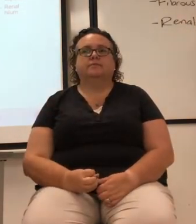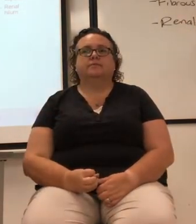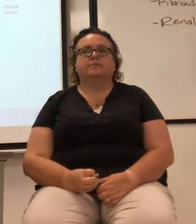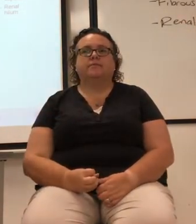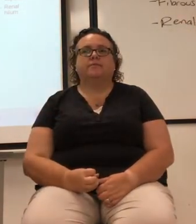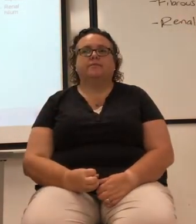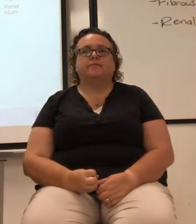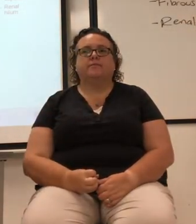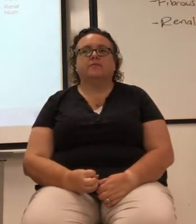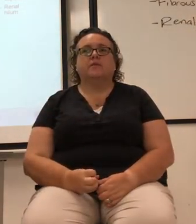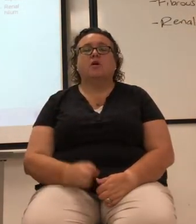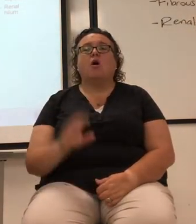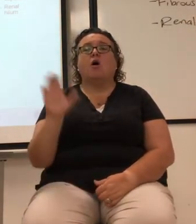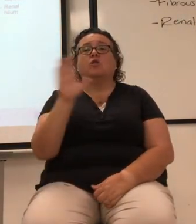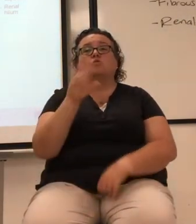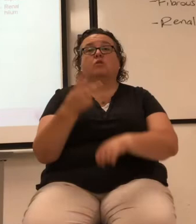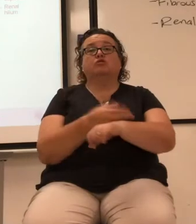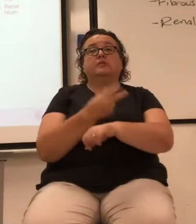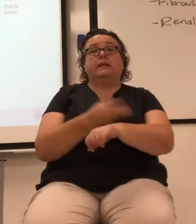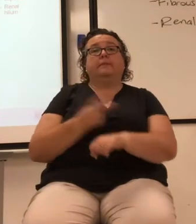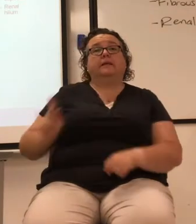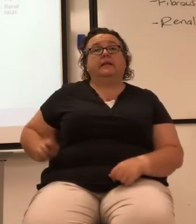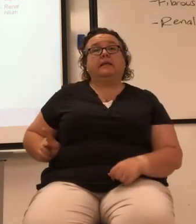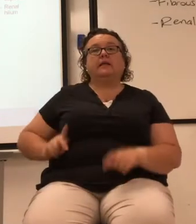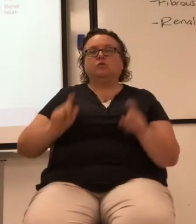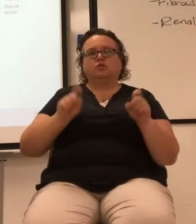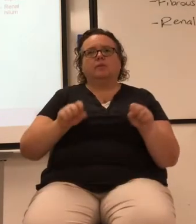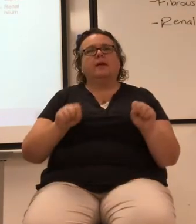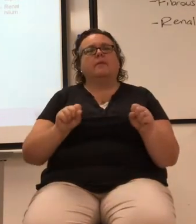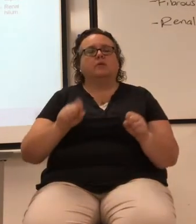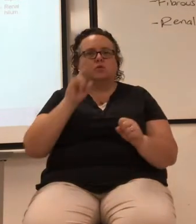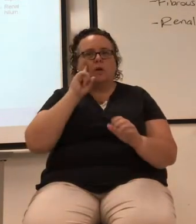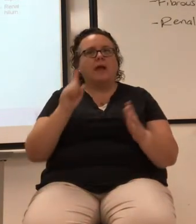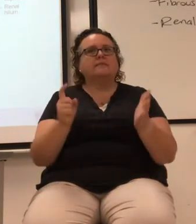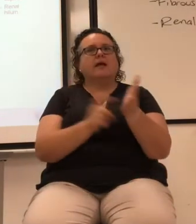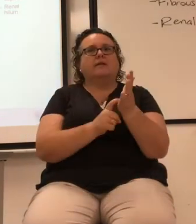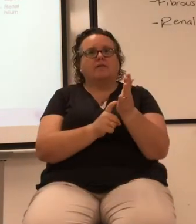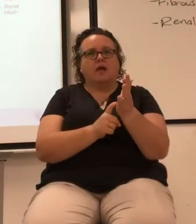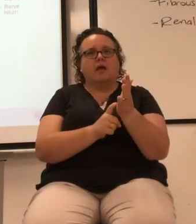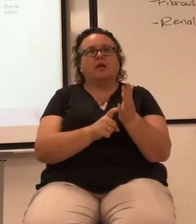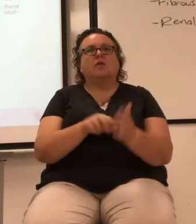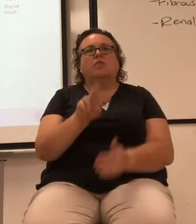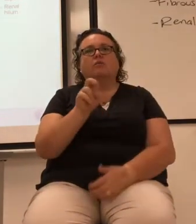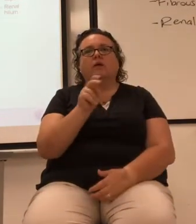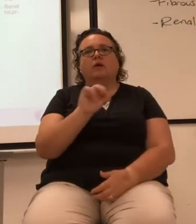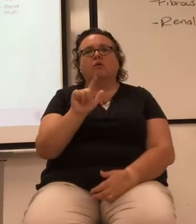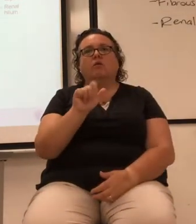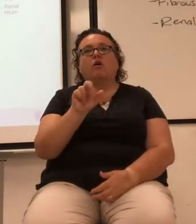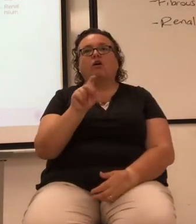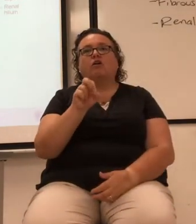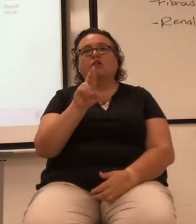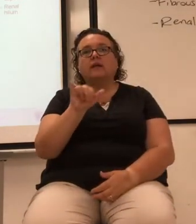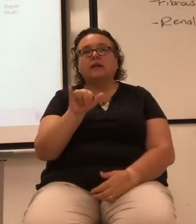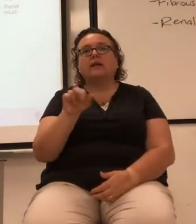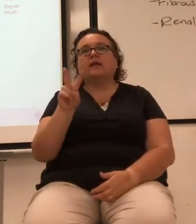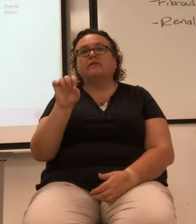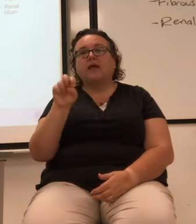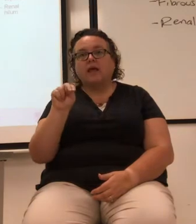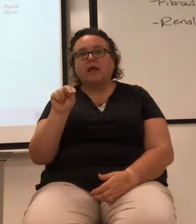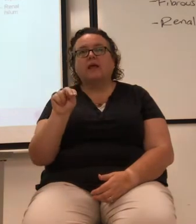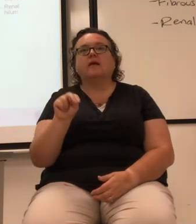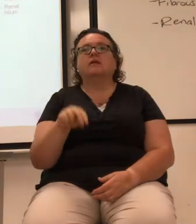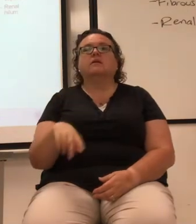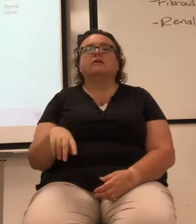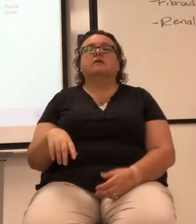On your sheep kidney, you should be able to identify the renal artery and vein, you know, and the renal pelvis / ureter.